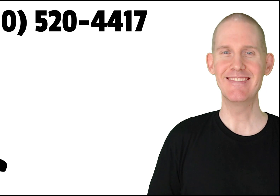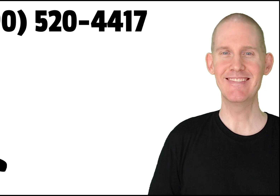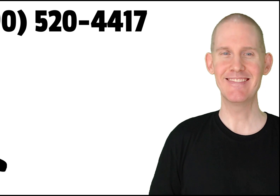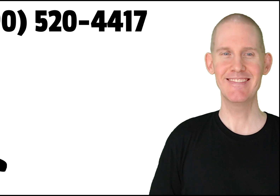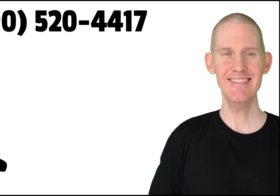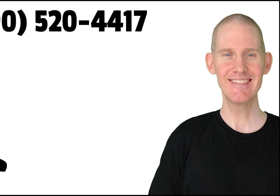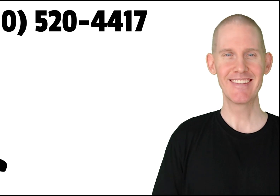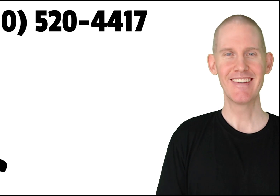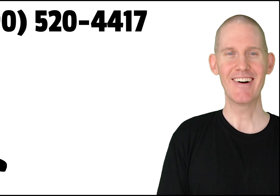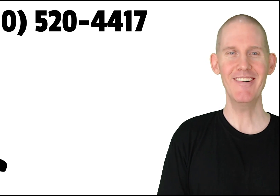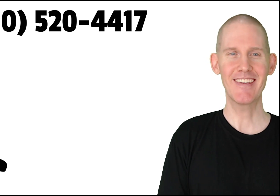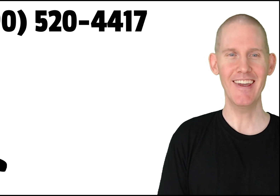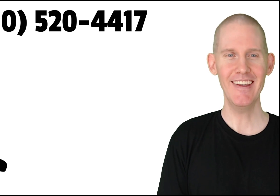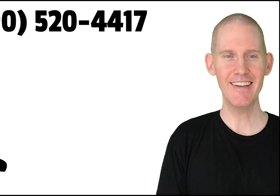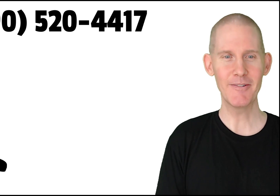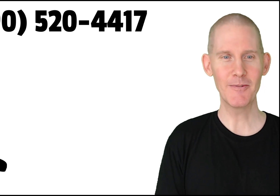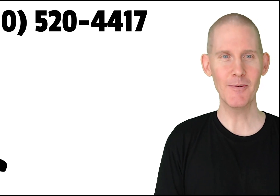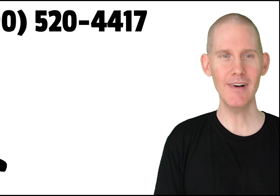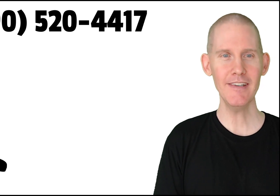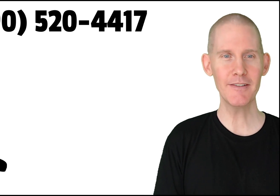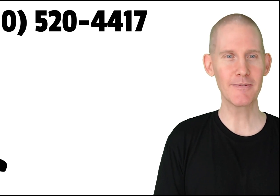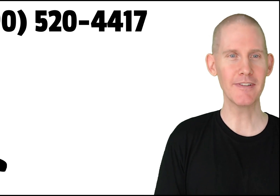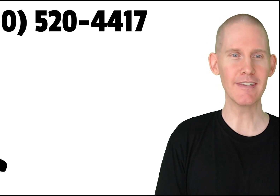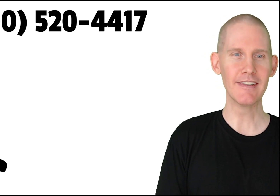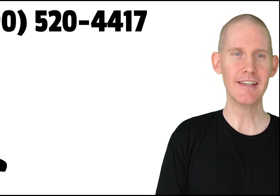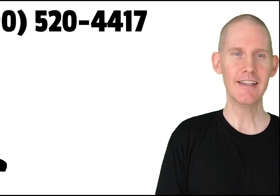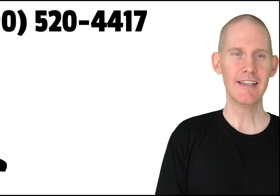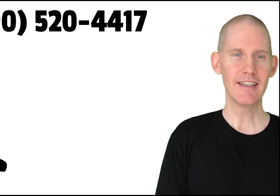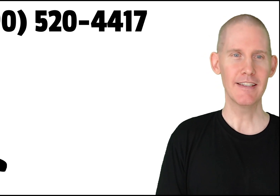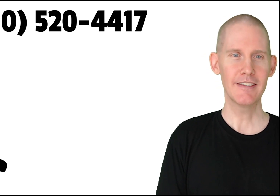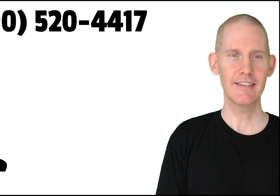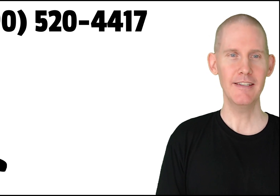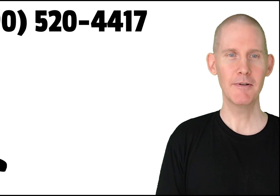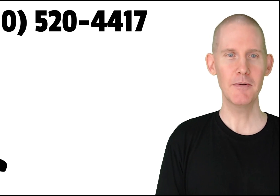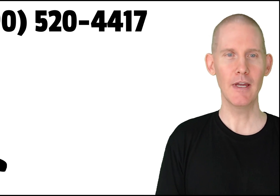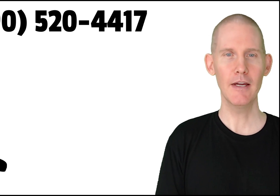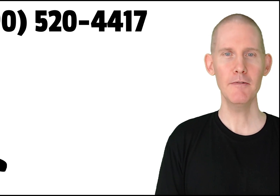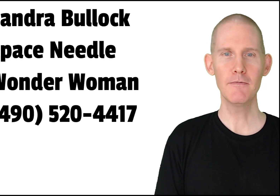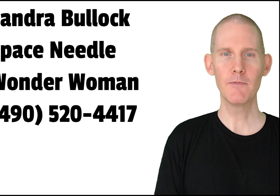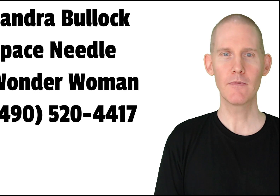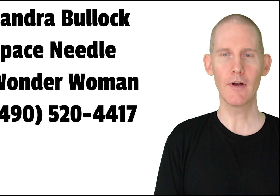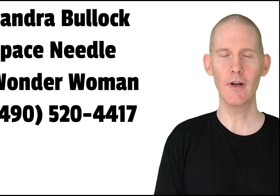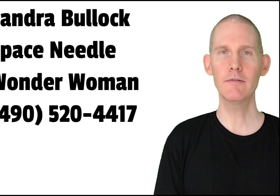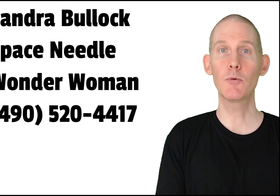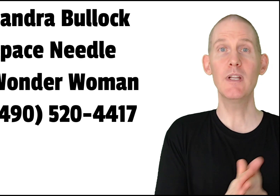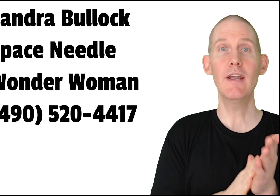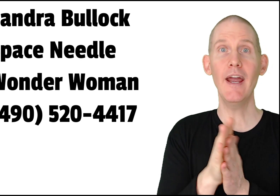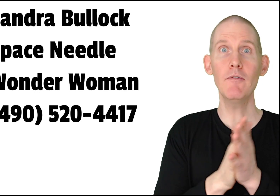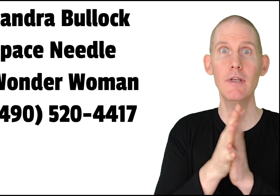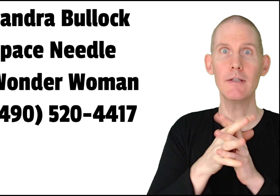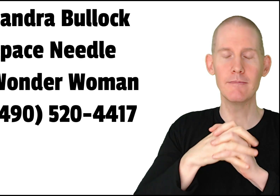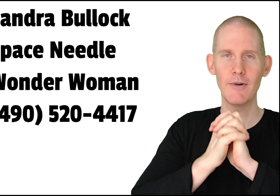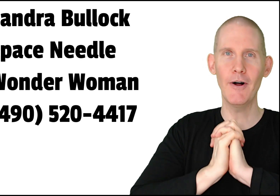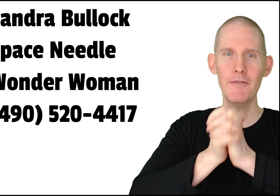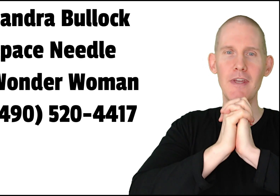Okay, wonderful. Let's see what we have. All right, so we did everything, all of the